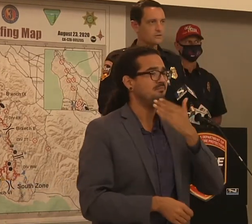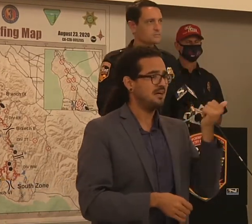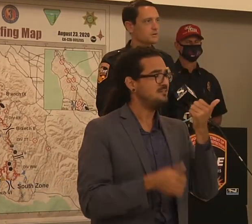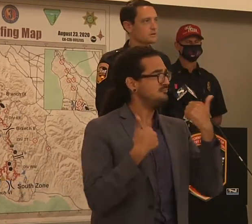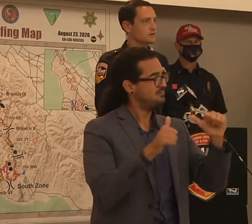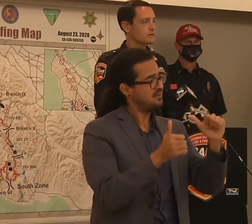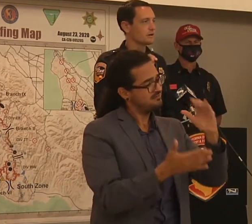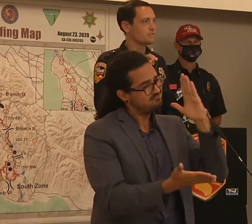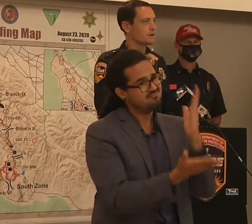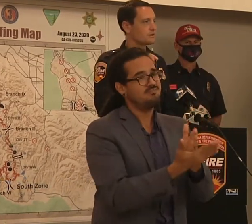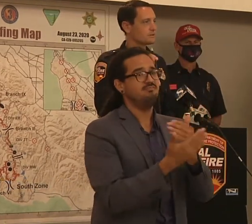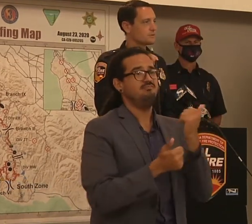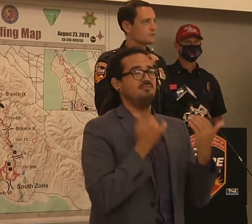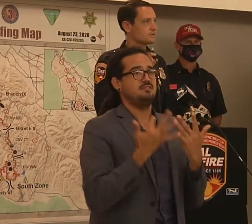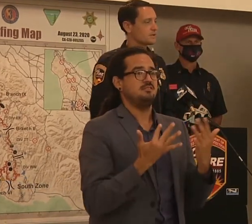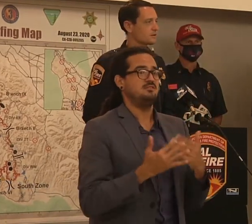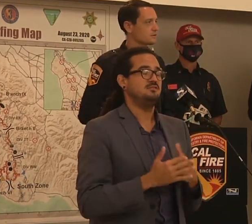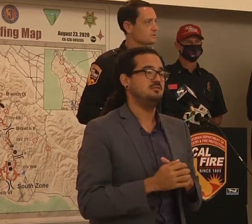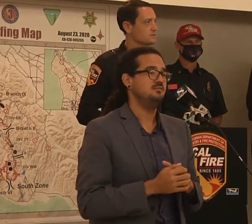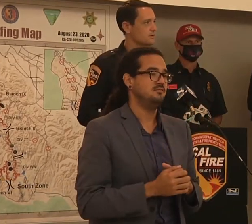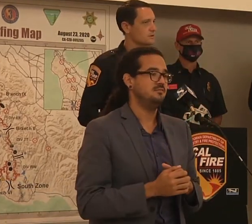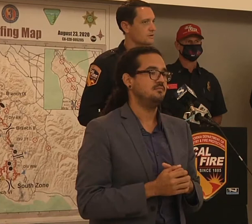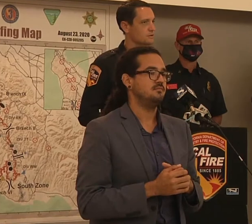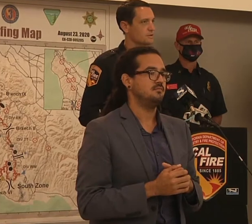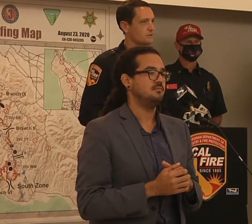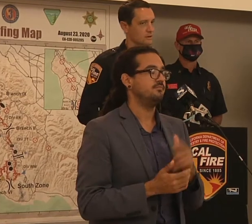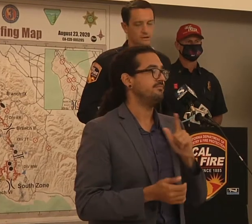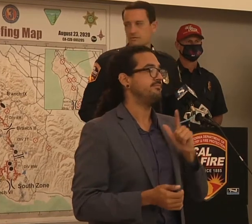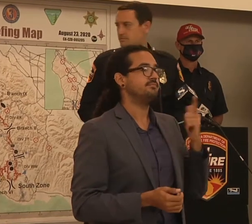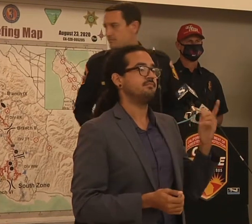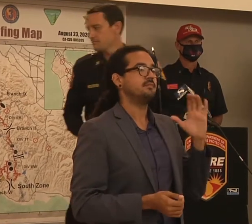And our final speaker, CAL FIRE San Mateo Santa Cruz Unit Chief Larkin.